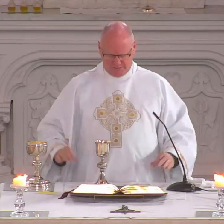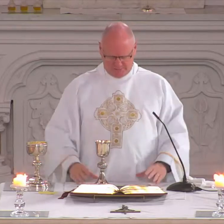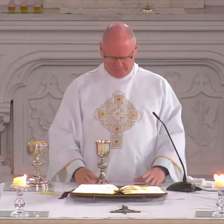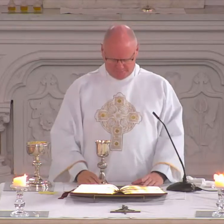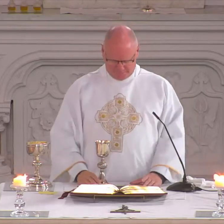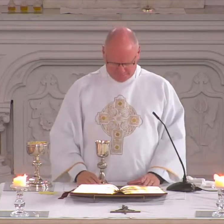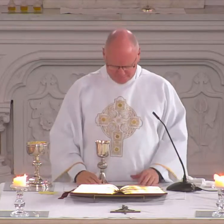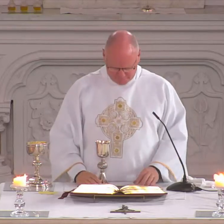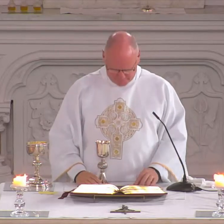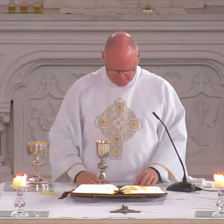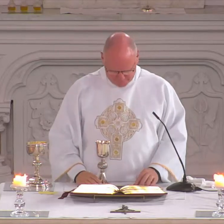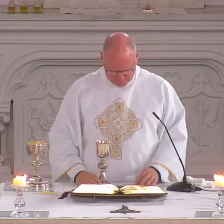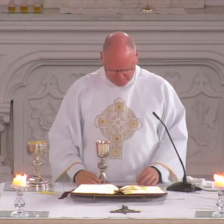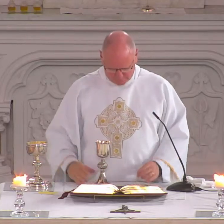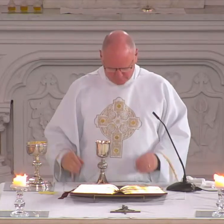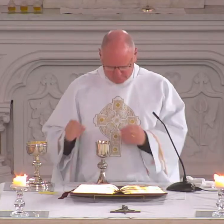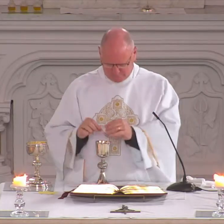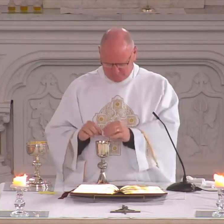peace.